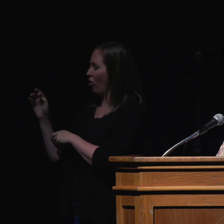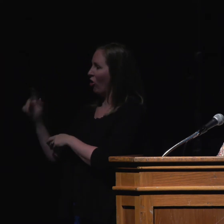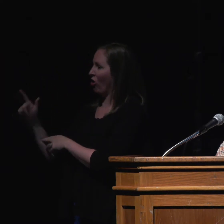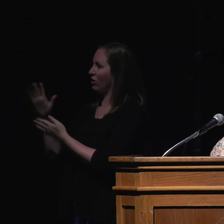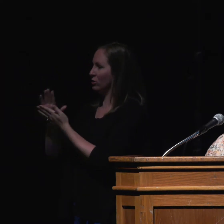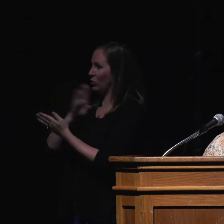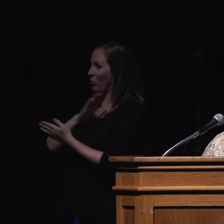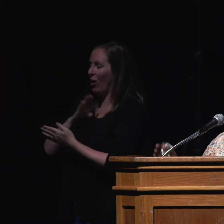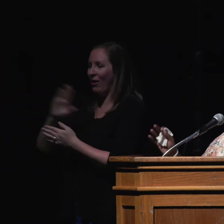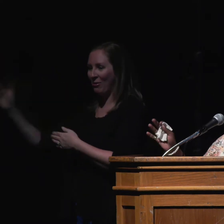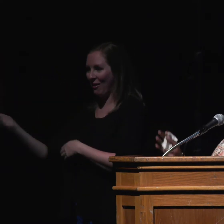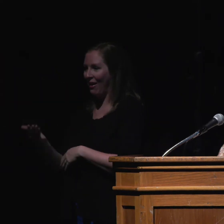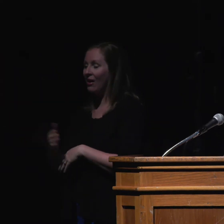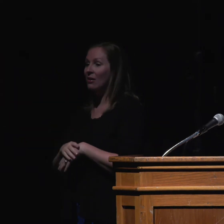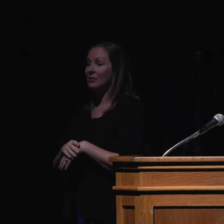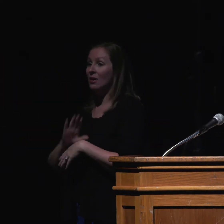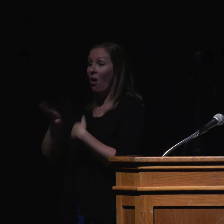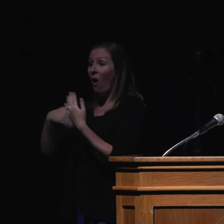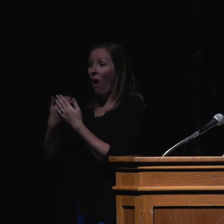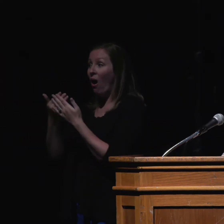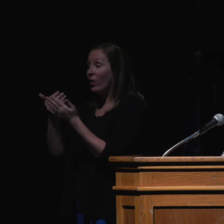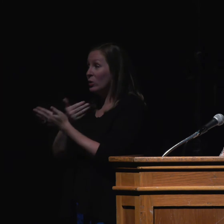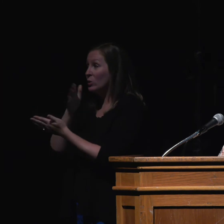so welcome. And all the